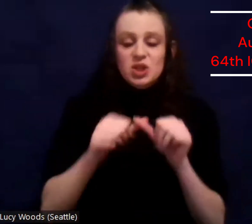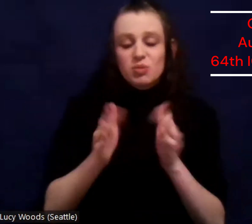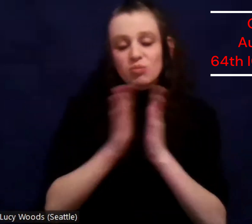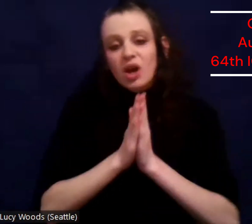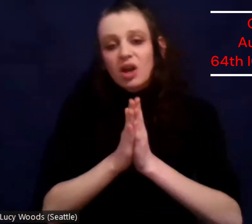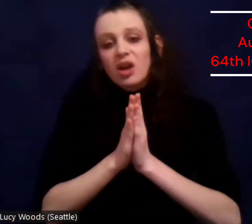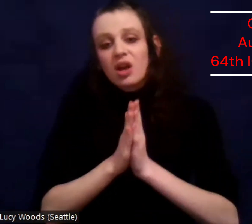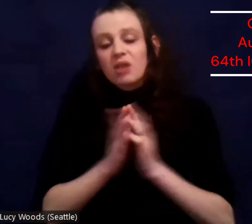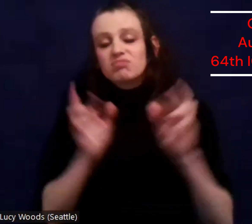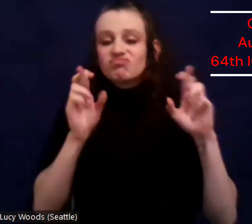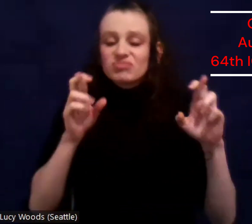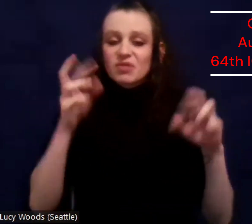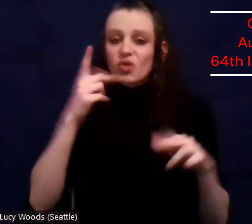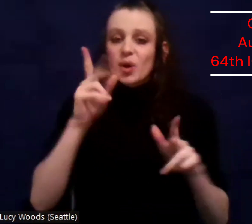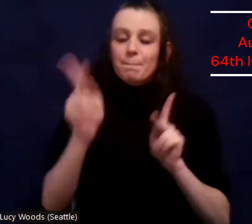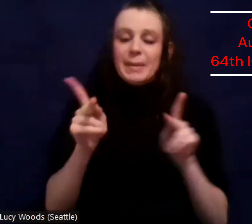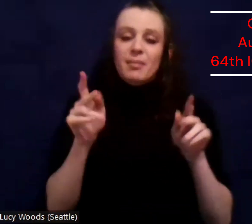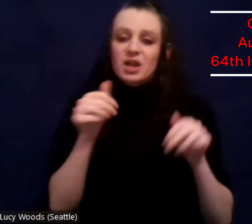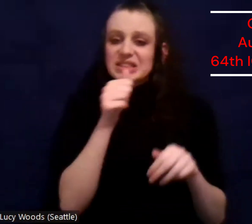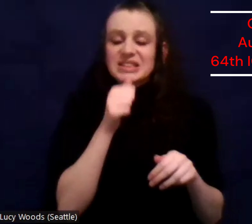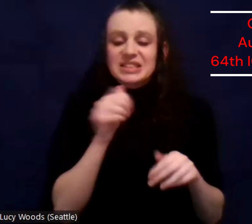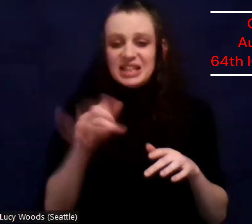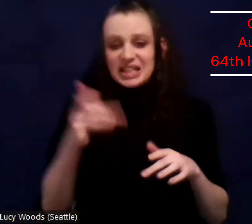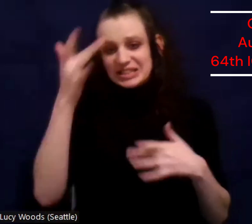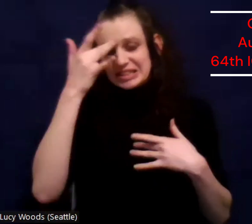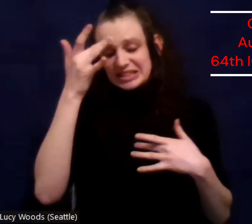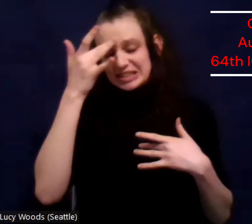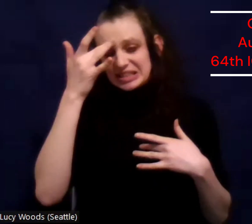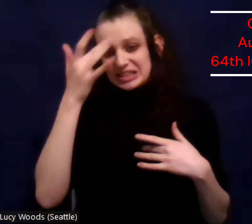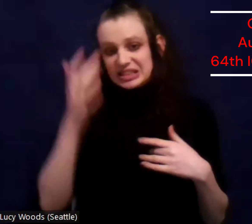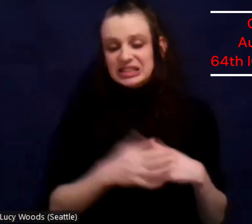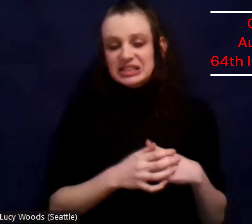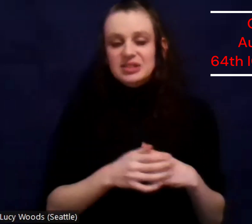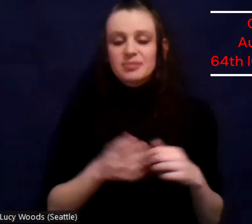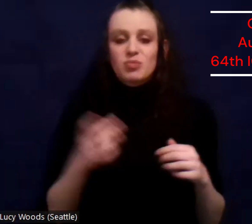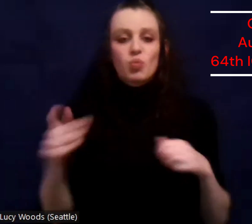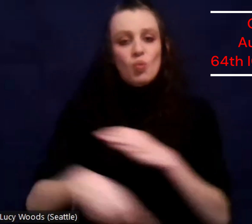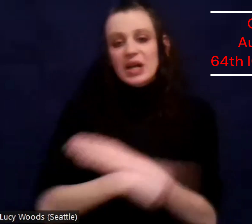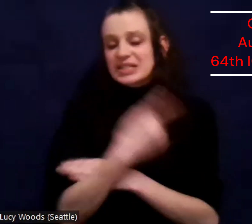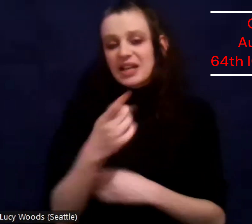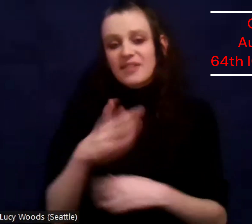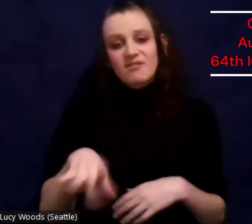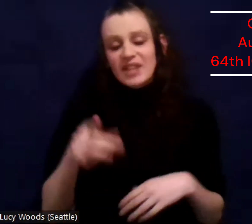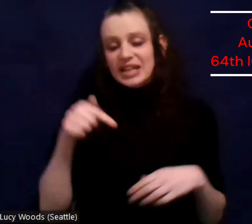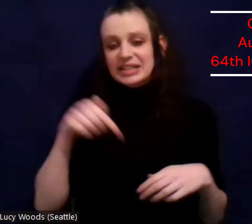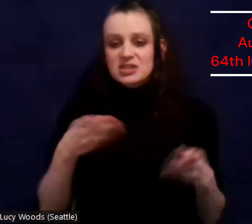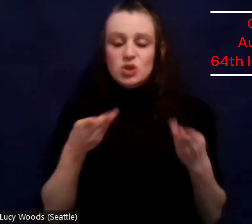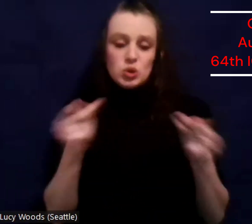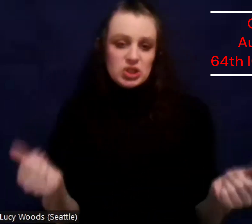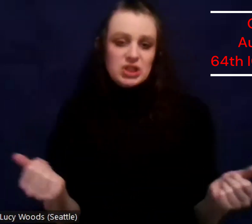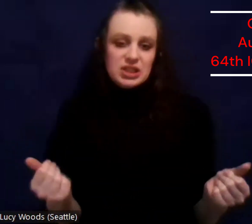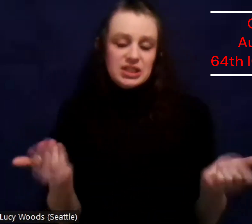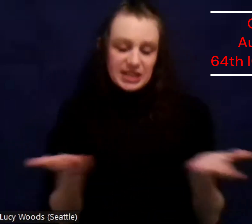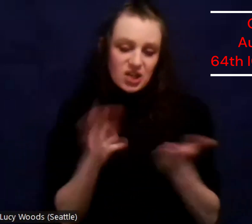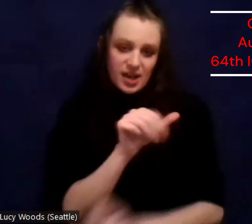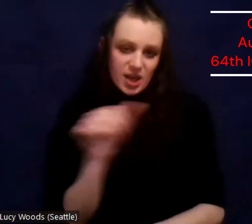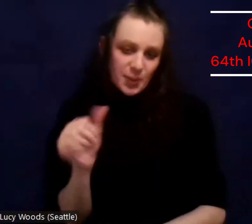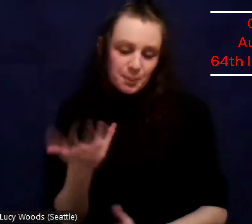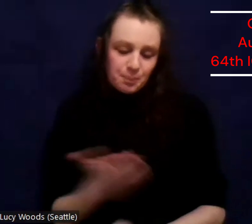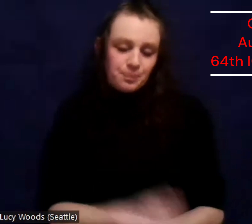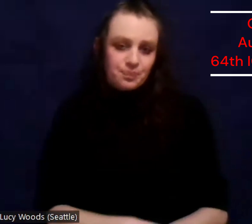are suffering from this disease, that one day they find the solution that are in these rooms. But for me,